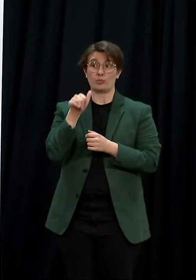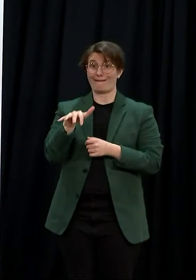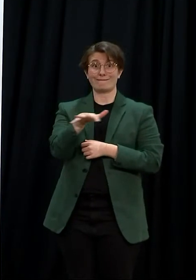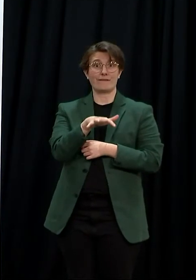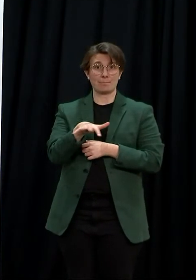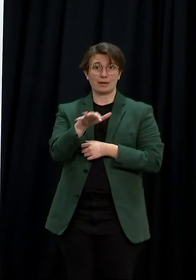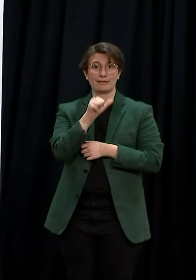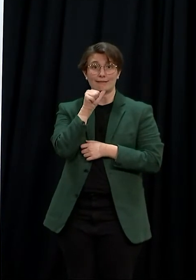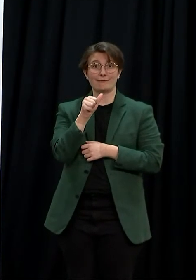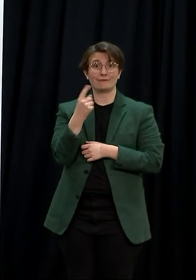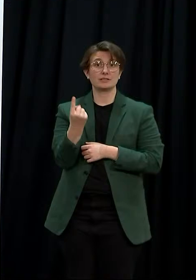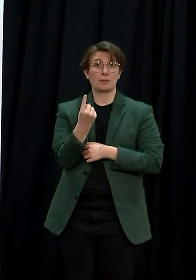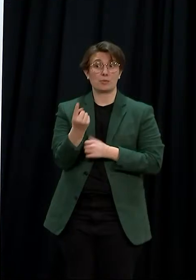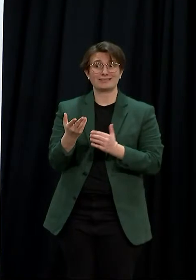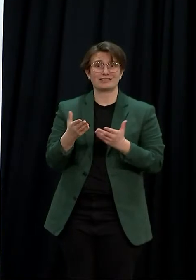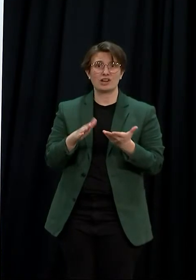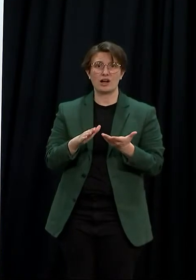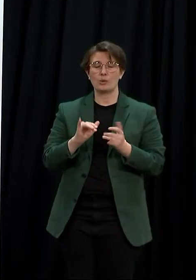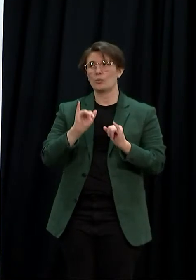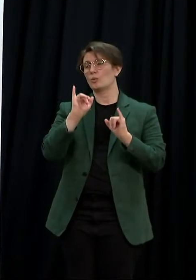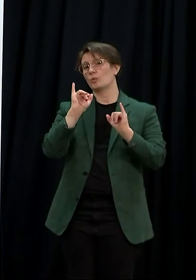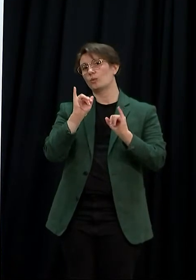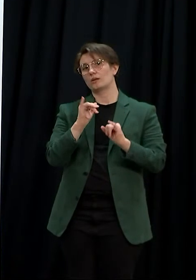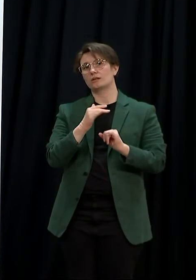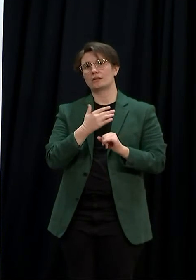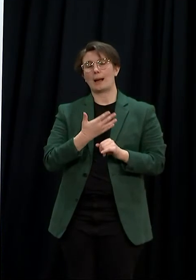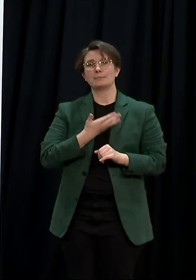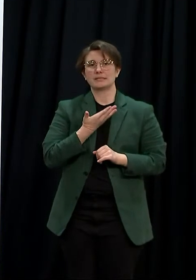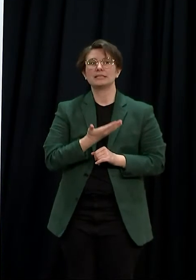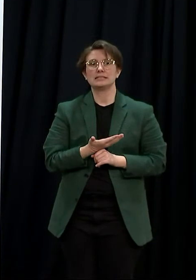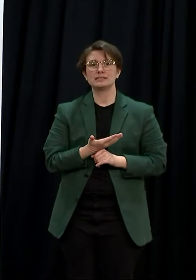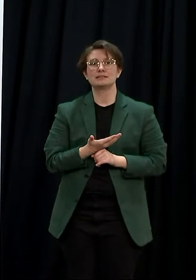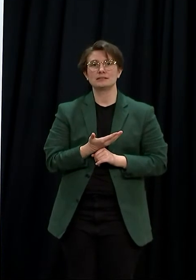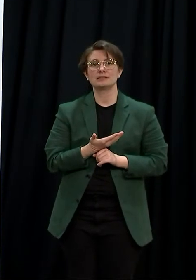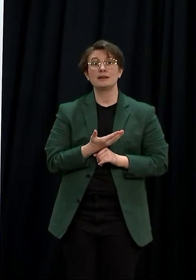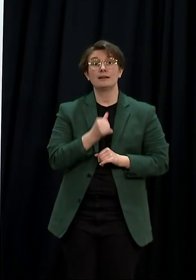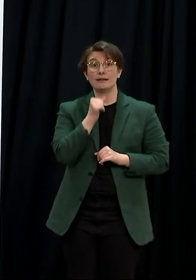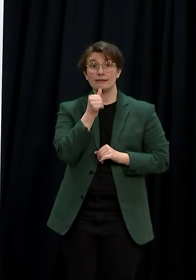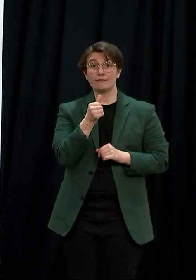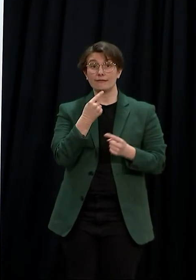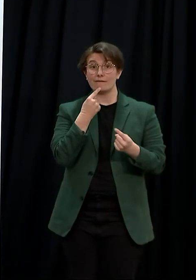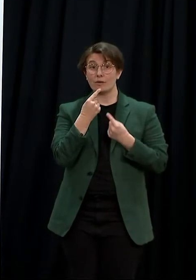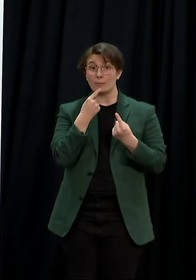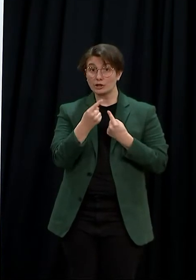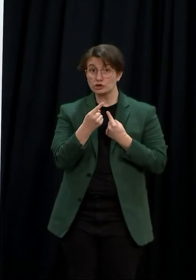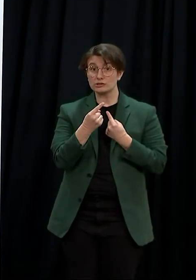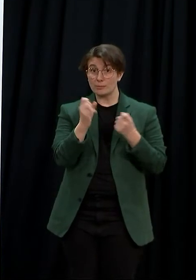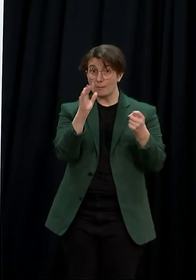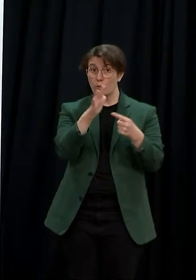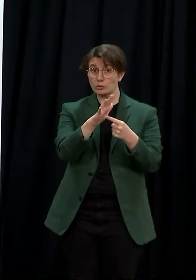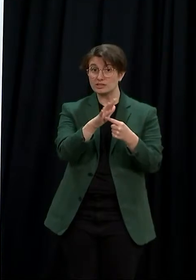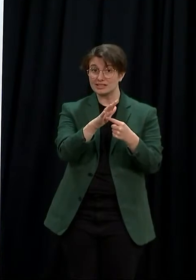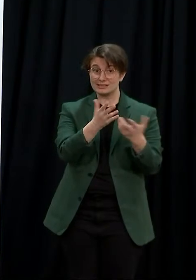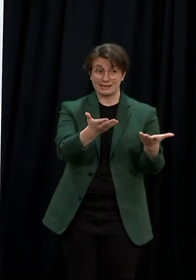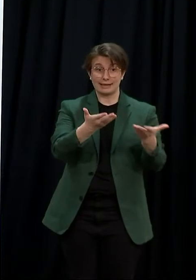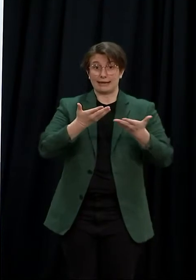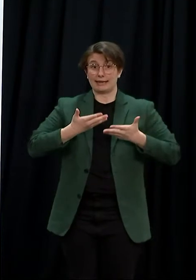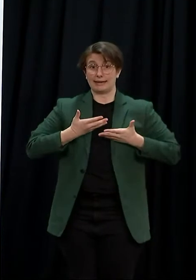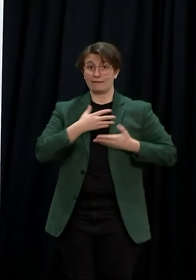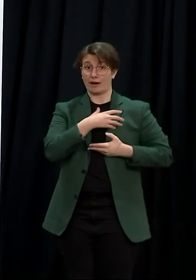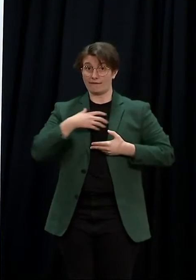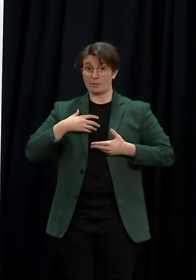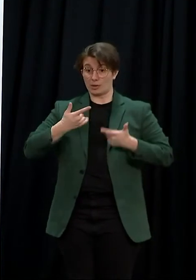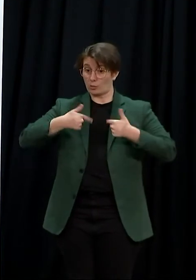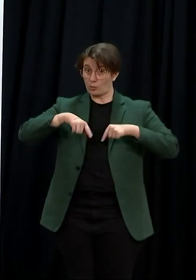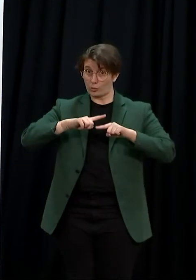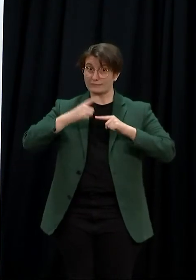family members. So you'll have seen that if there is information that needs to be shared there, it's reported to us and we proactively share that.